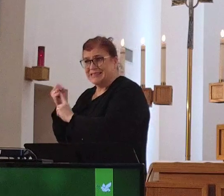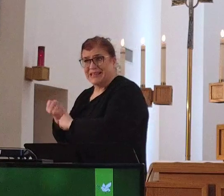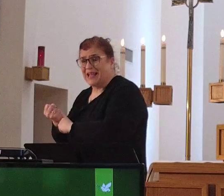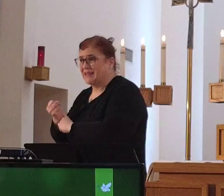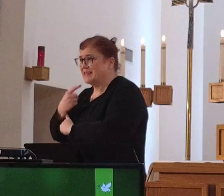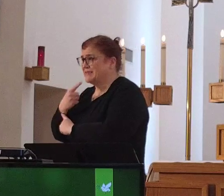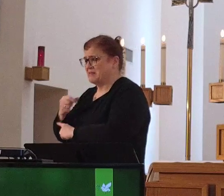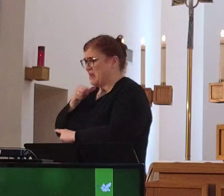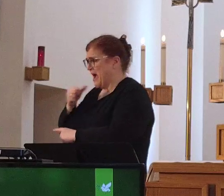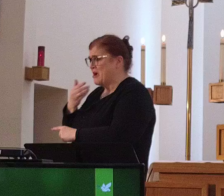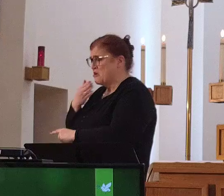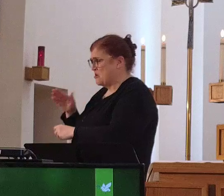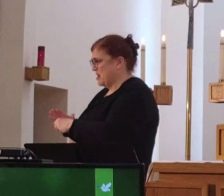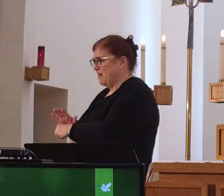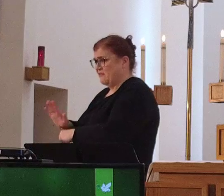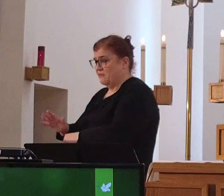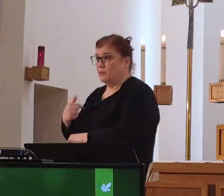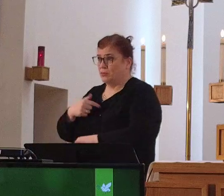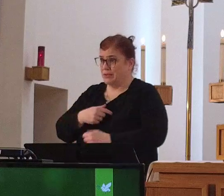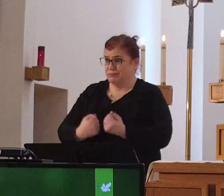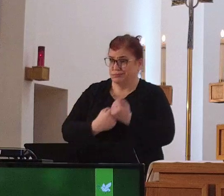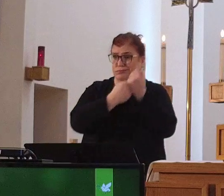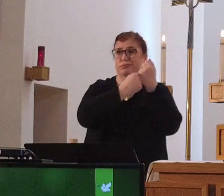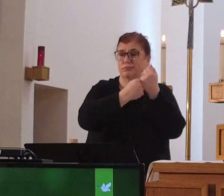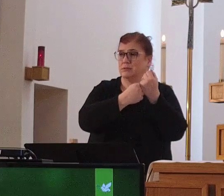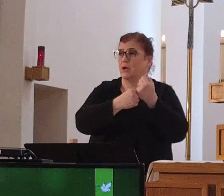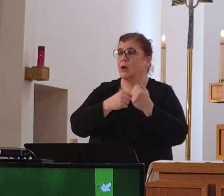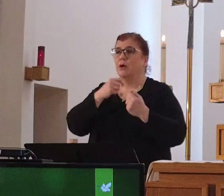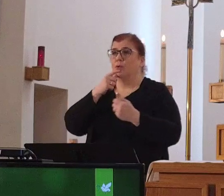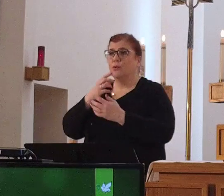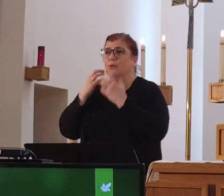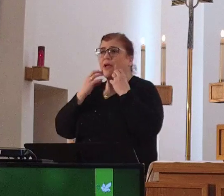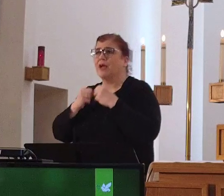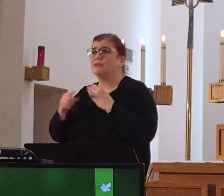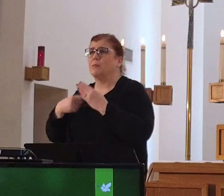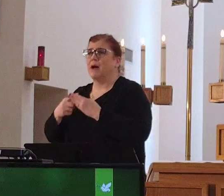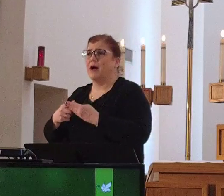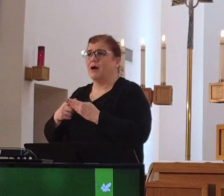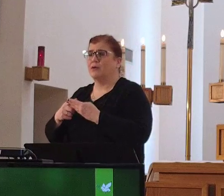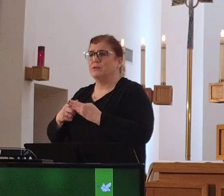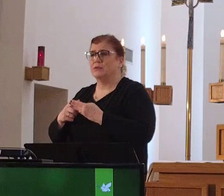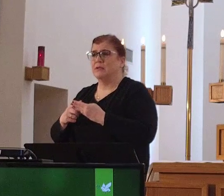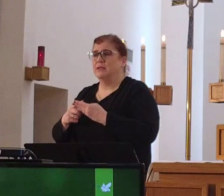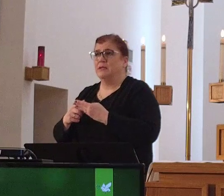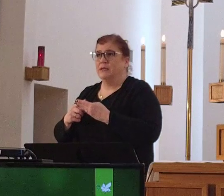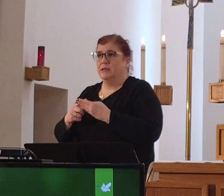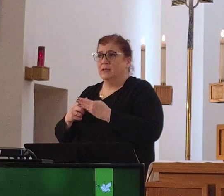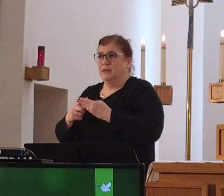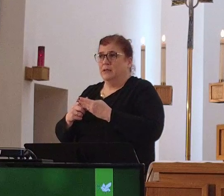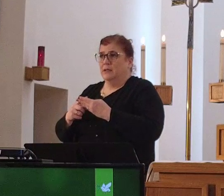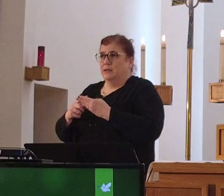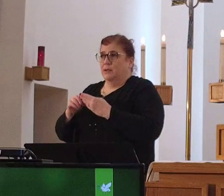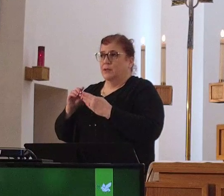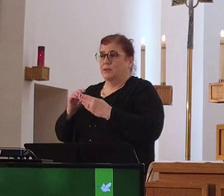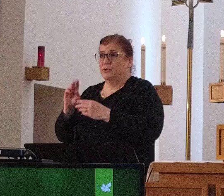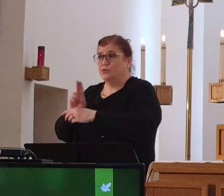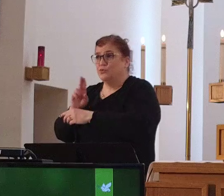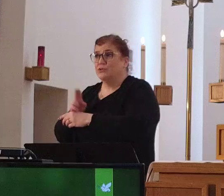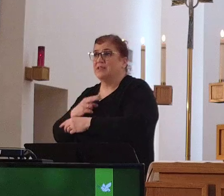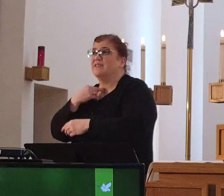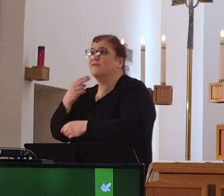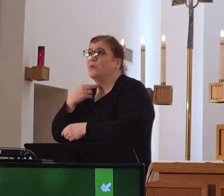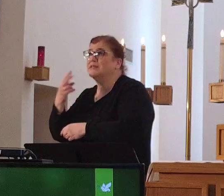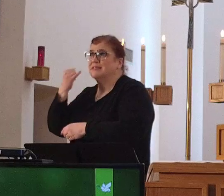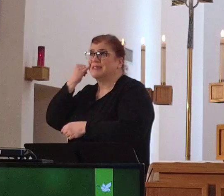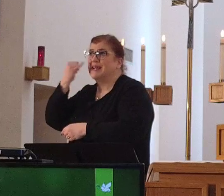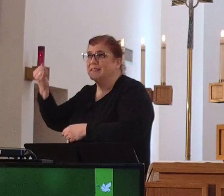not good enough, who cares about putting the voices, the ideas, and the